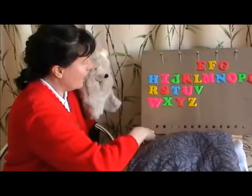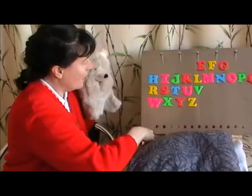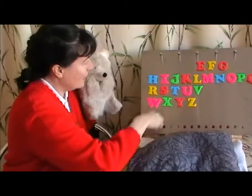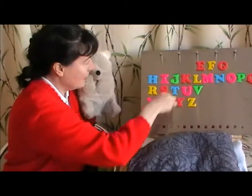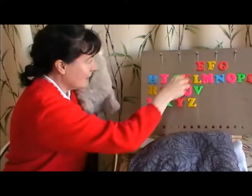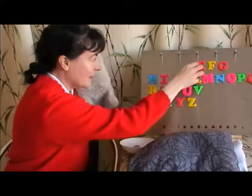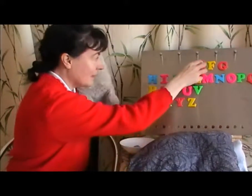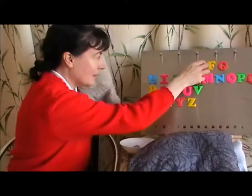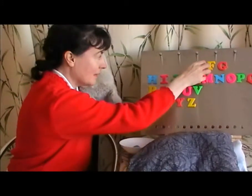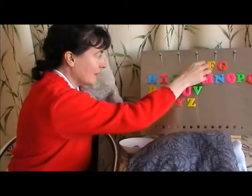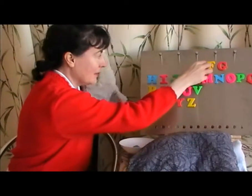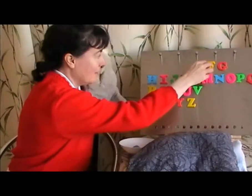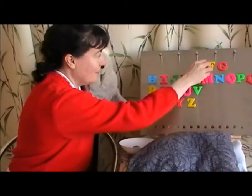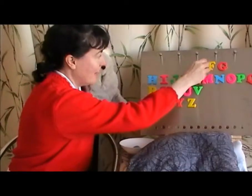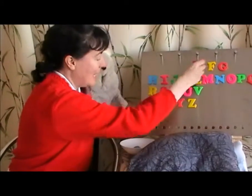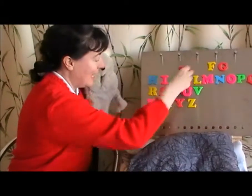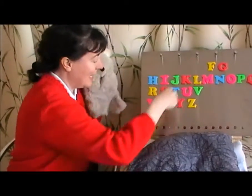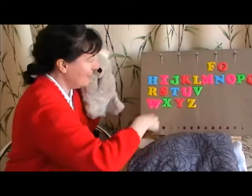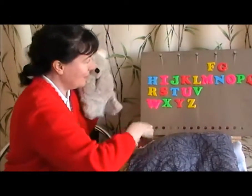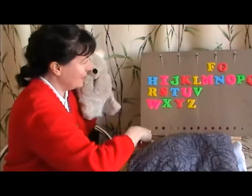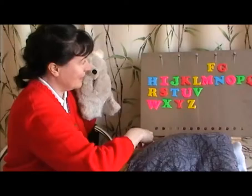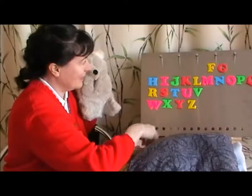4, 5,